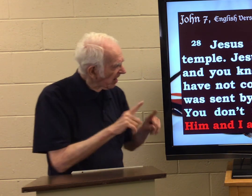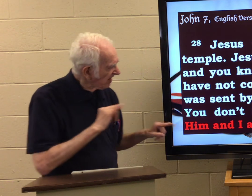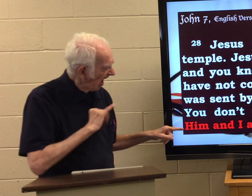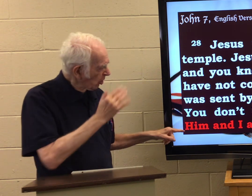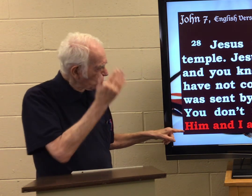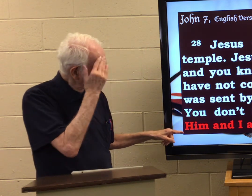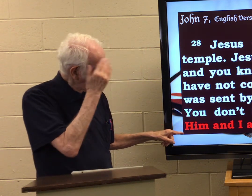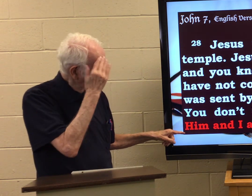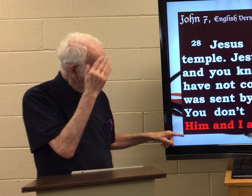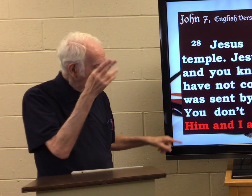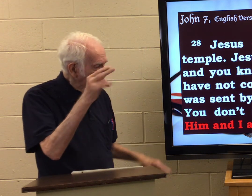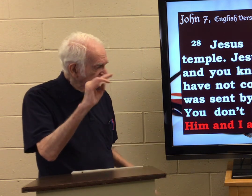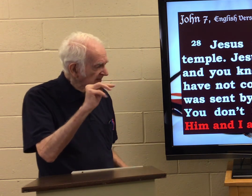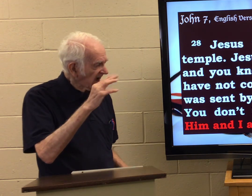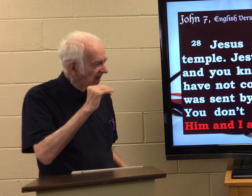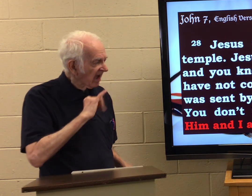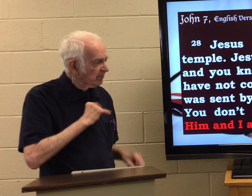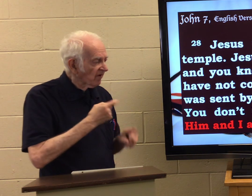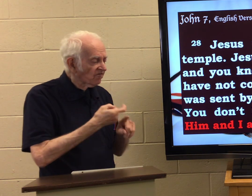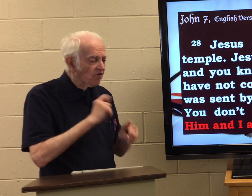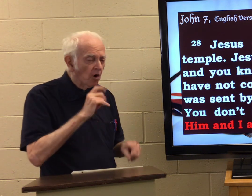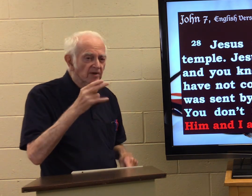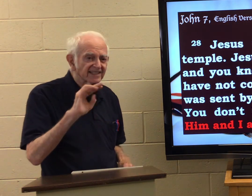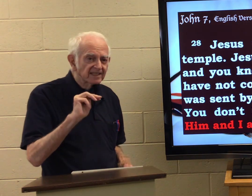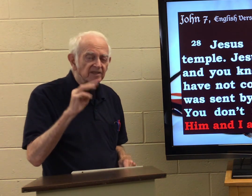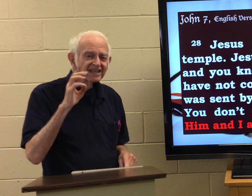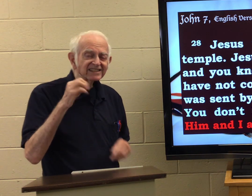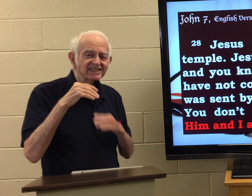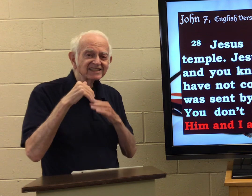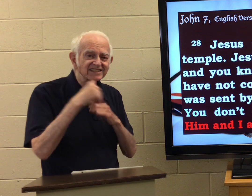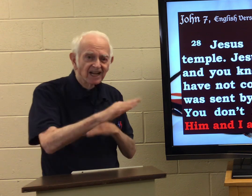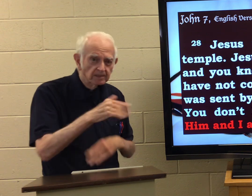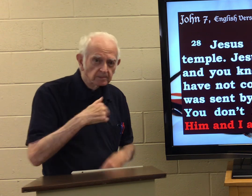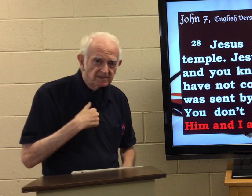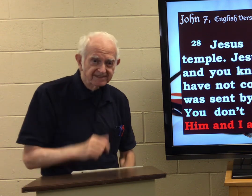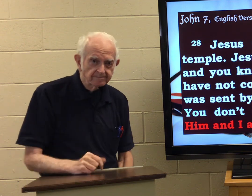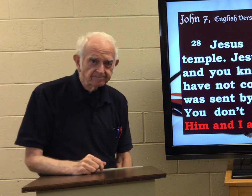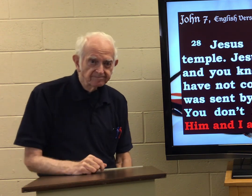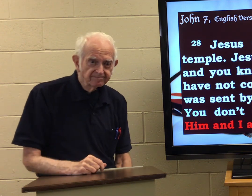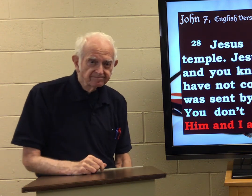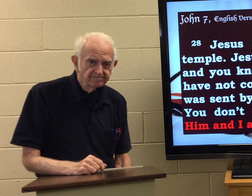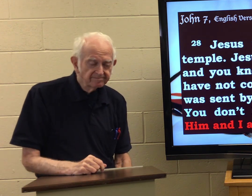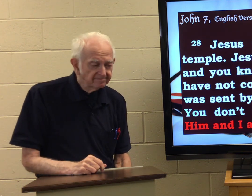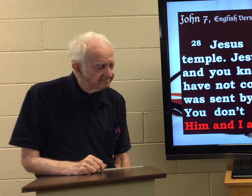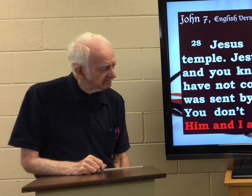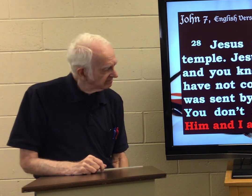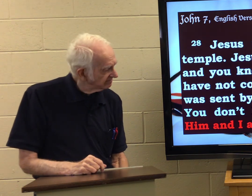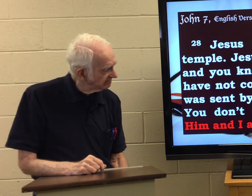But I know him, and I am from him. He sent me.